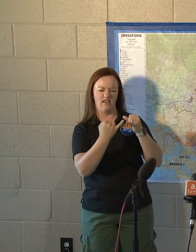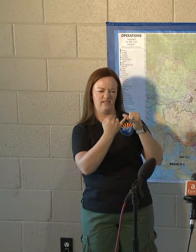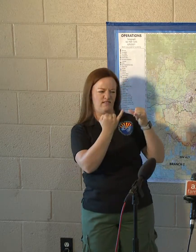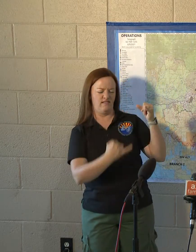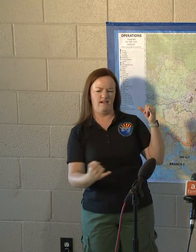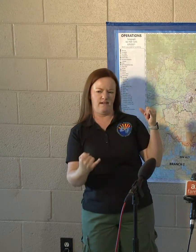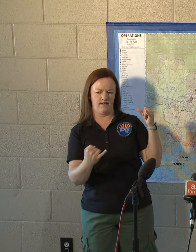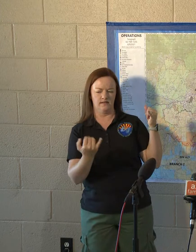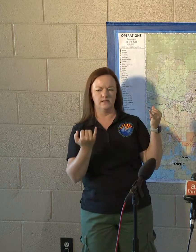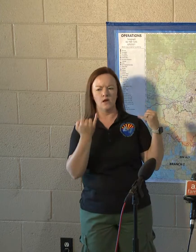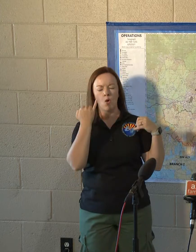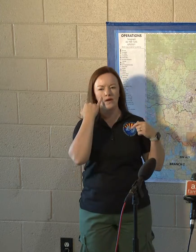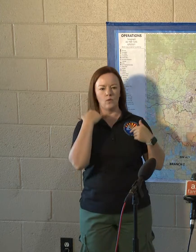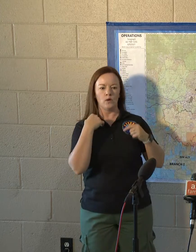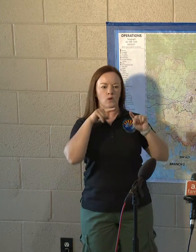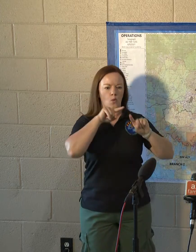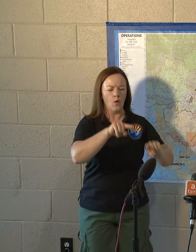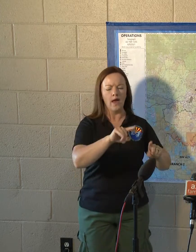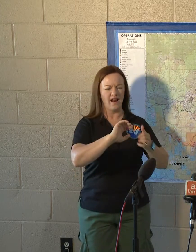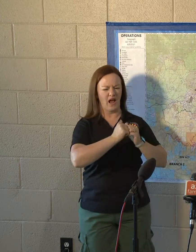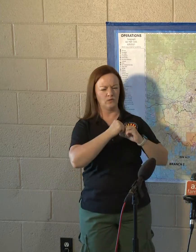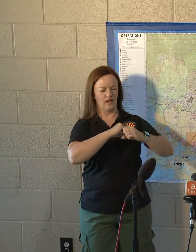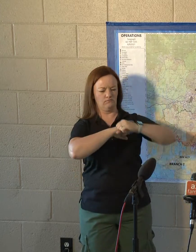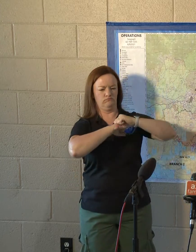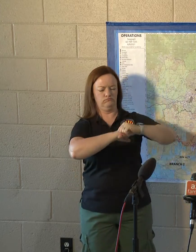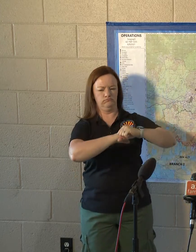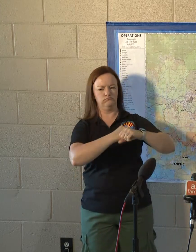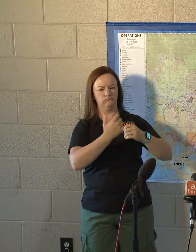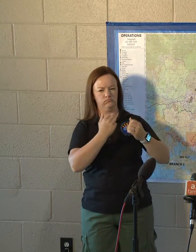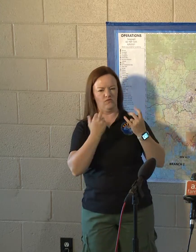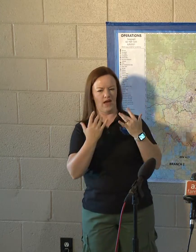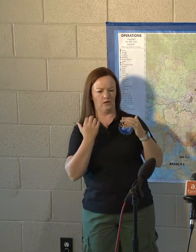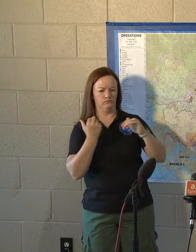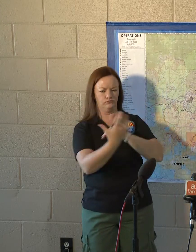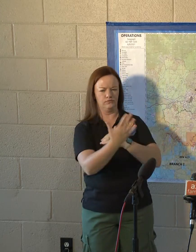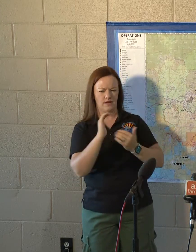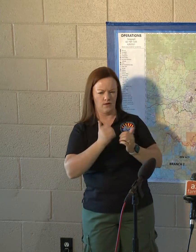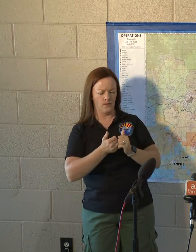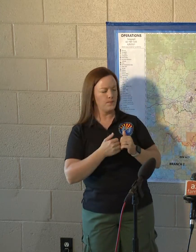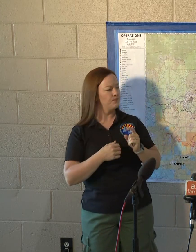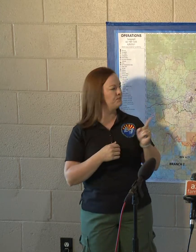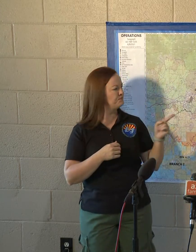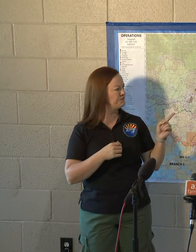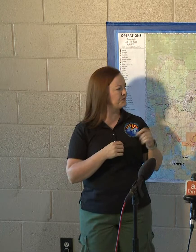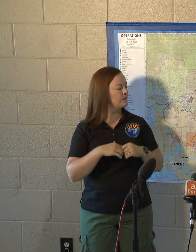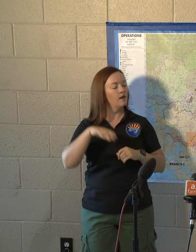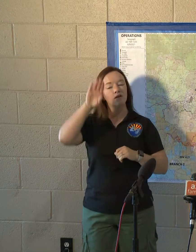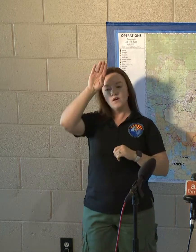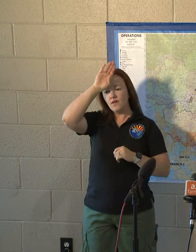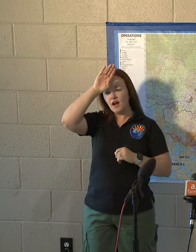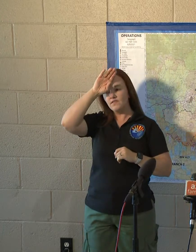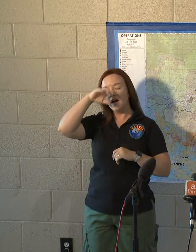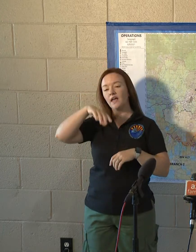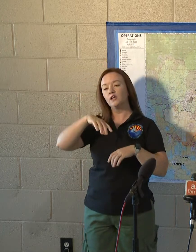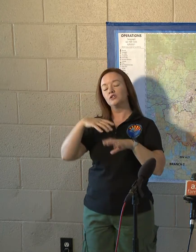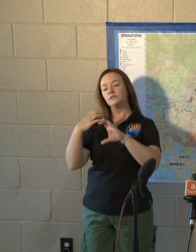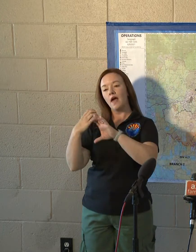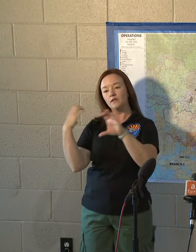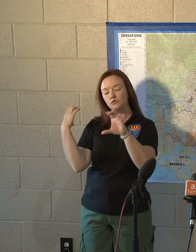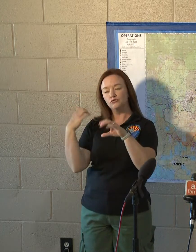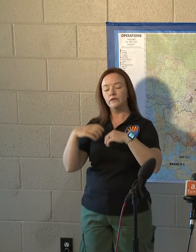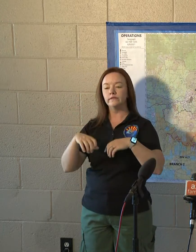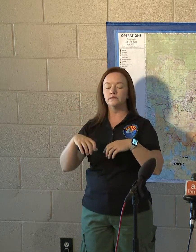look like if you were out there in terms of keeping the fire on the west side of that? Okay, there are cruise engines and a lot of mechanical